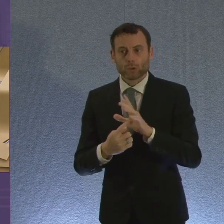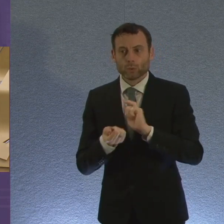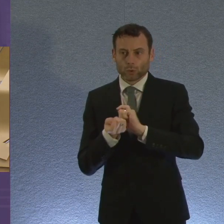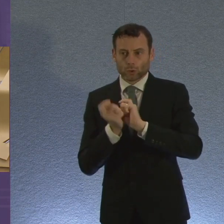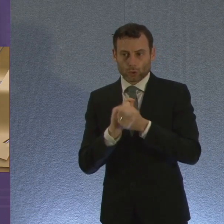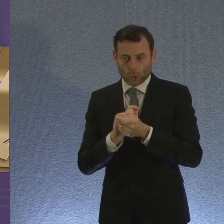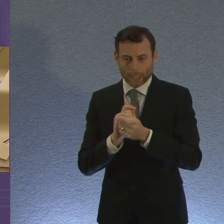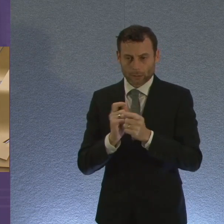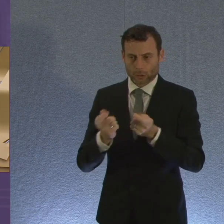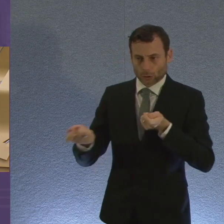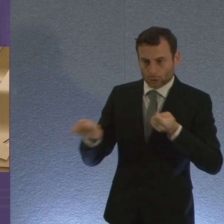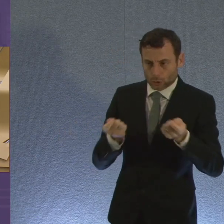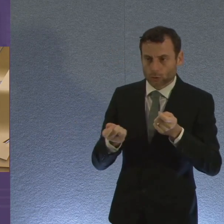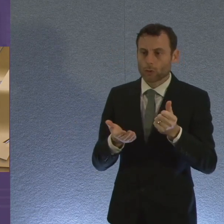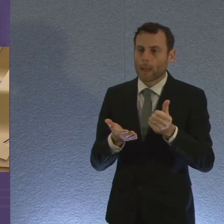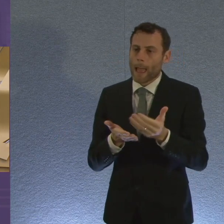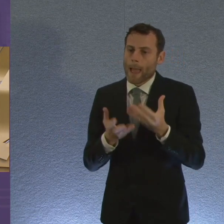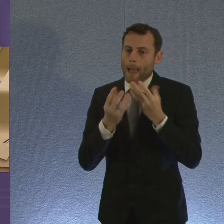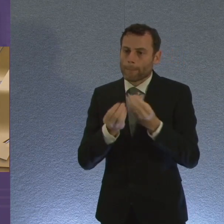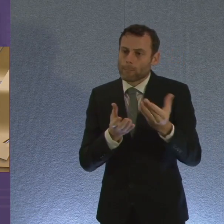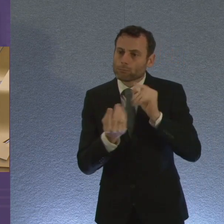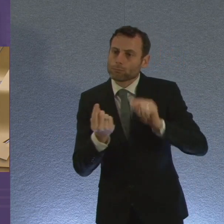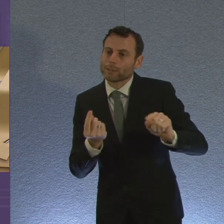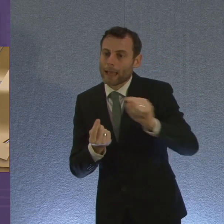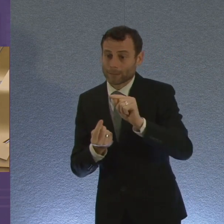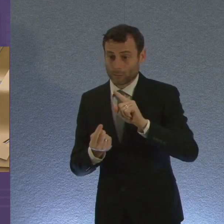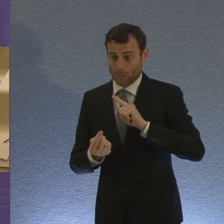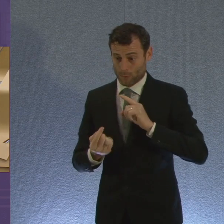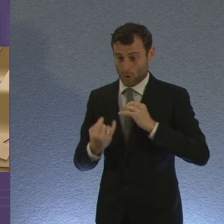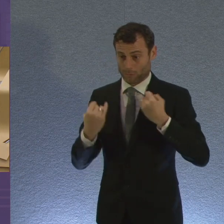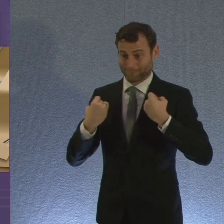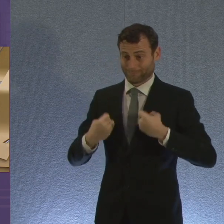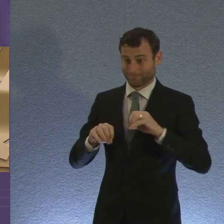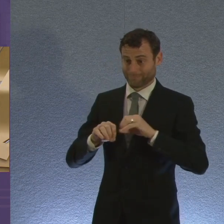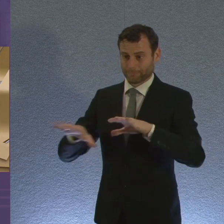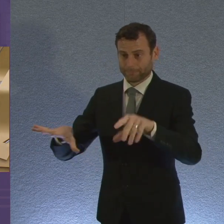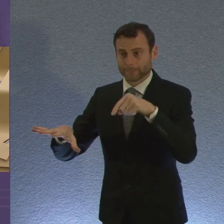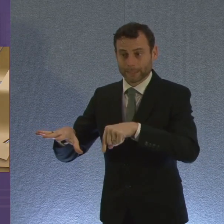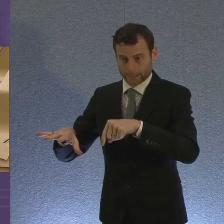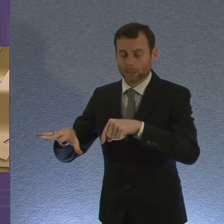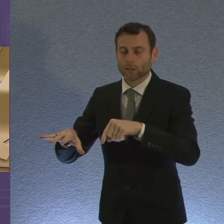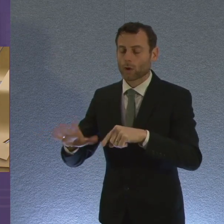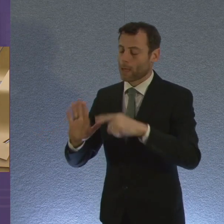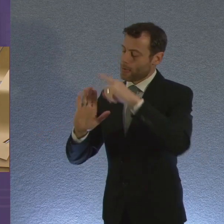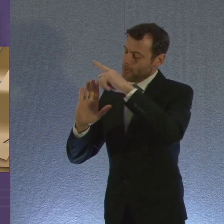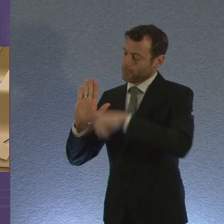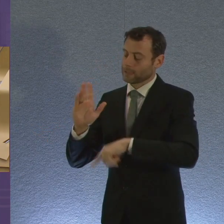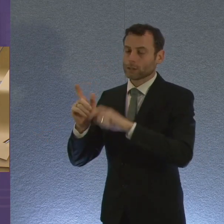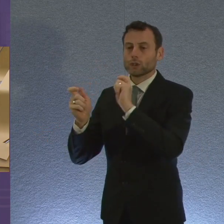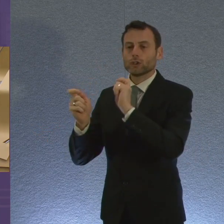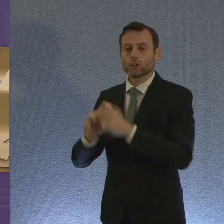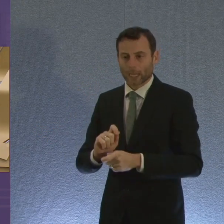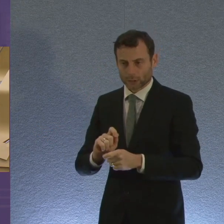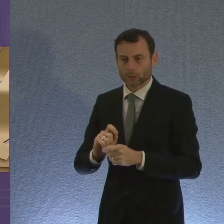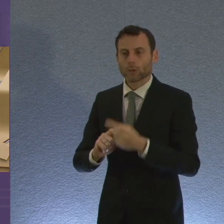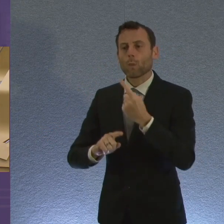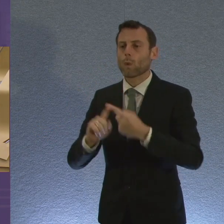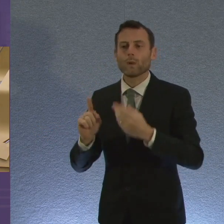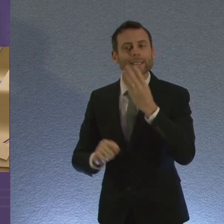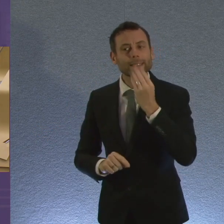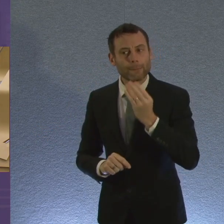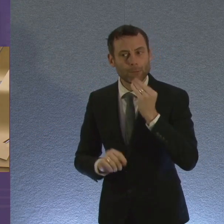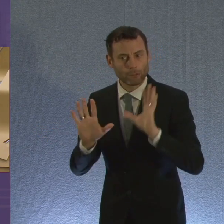we face. The changes this bill makes are far-reaching, but they will not be forever. Unless approved by this Parliament, the provisions of